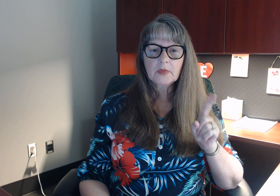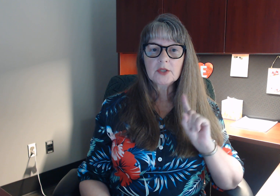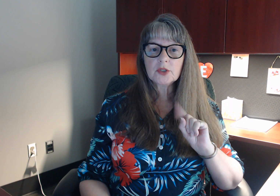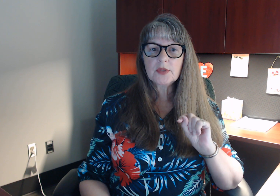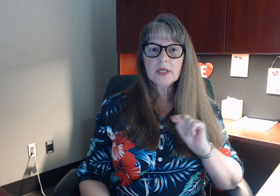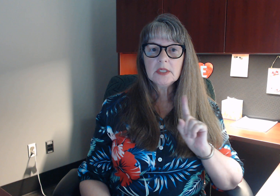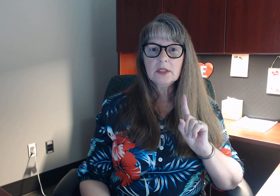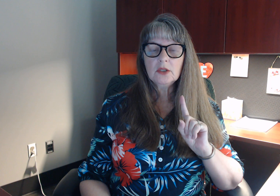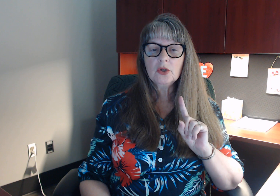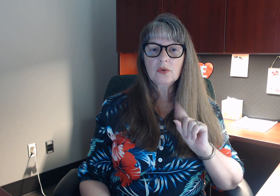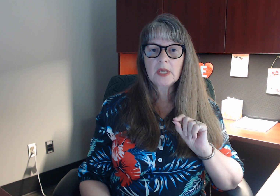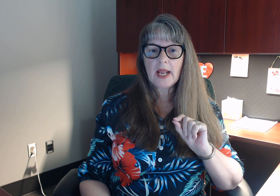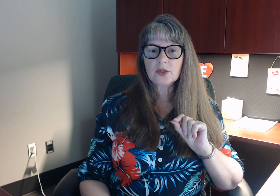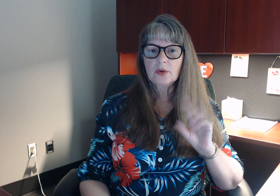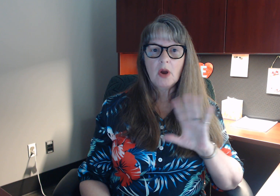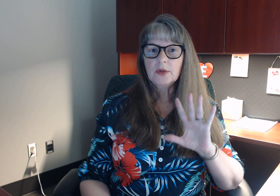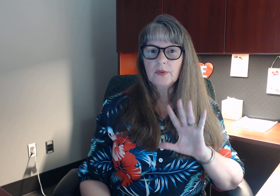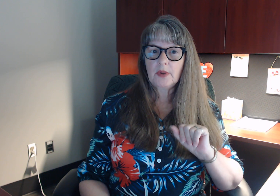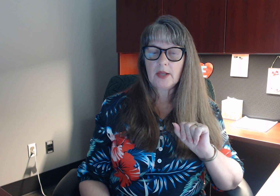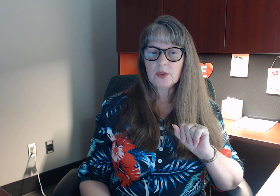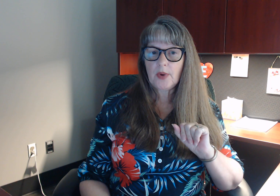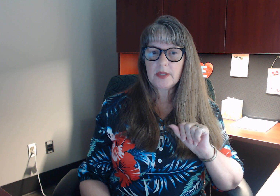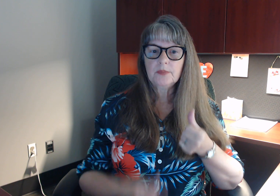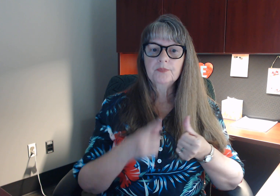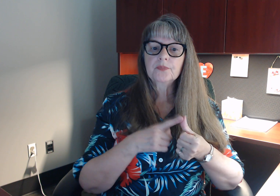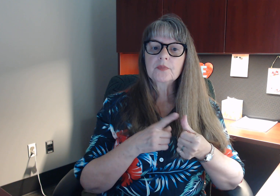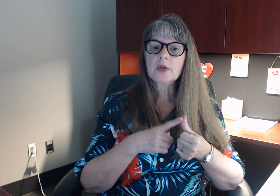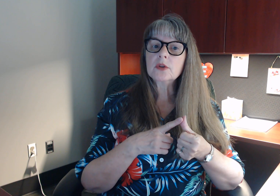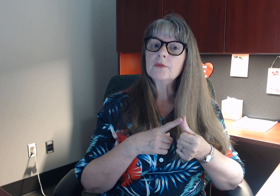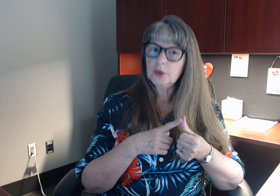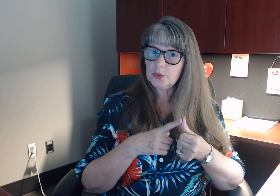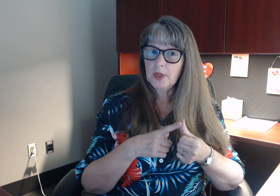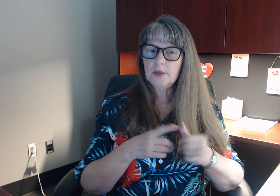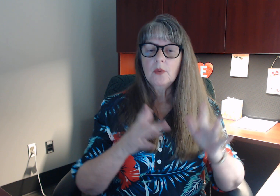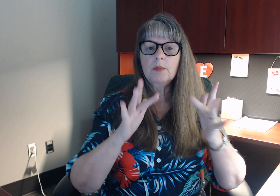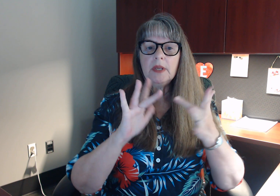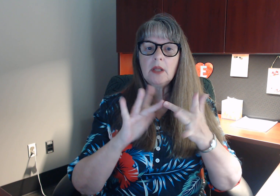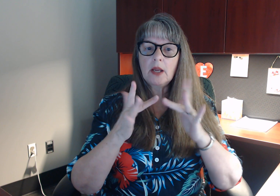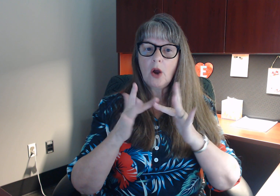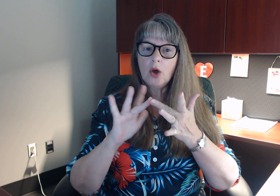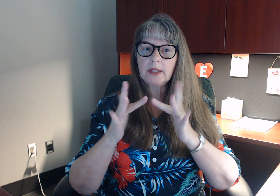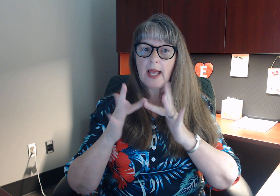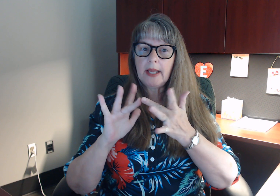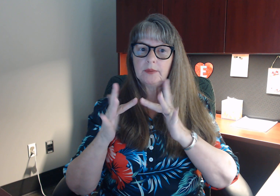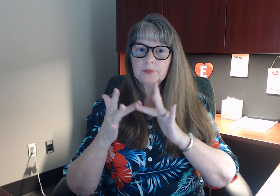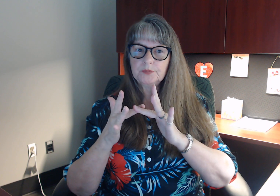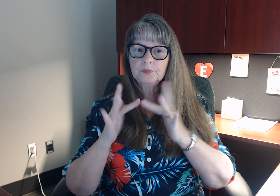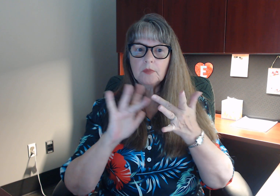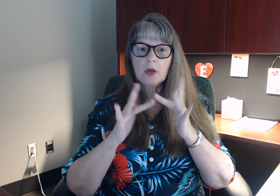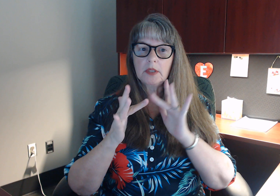So then you can answer in all different kinds of ways. So the first one would be like online. Online.